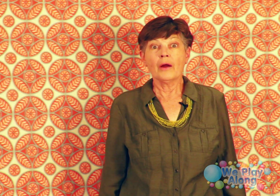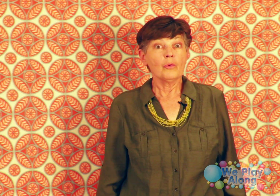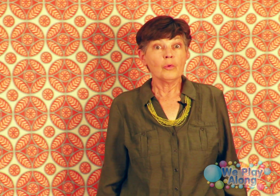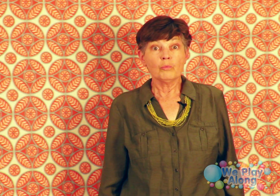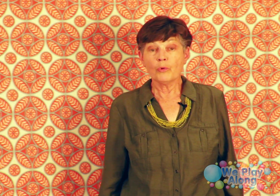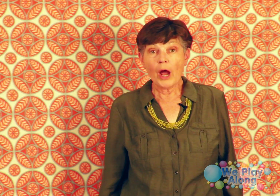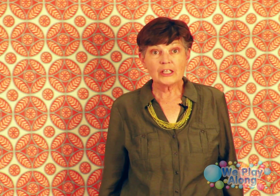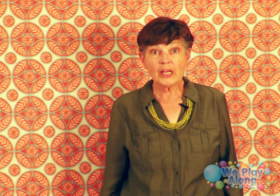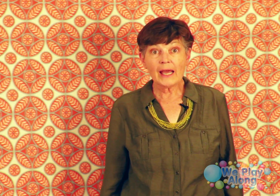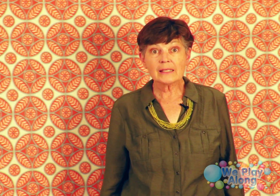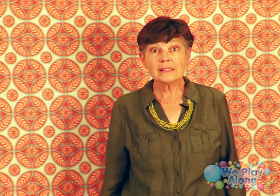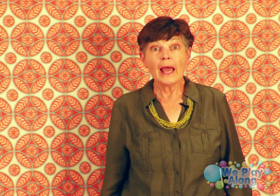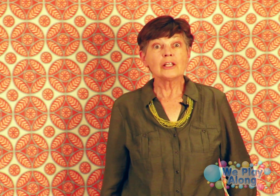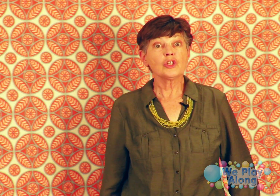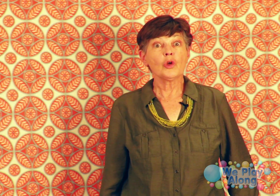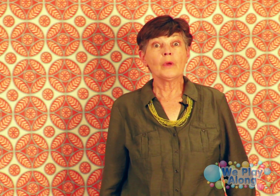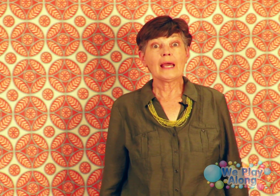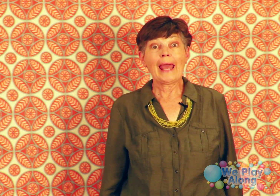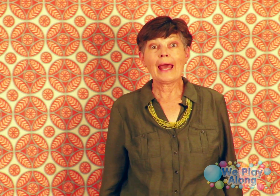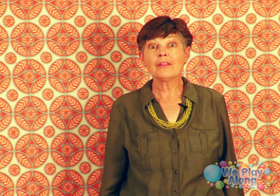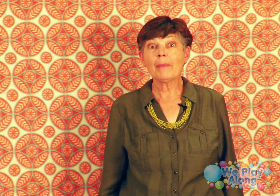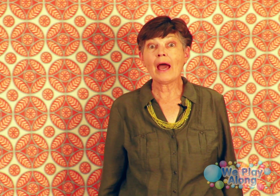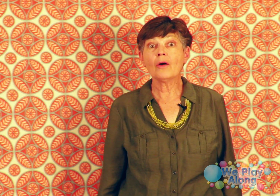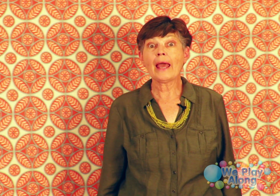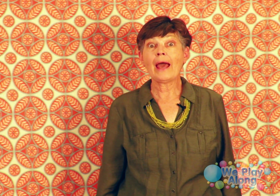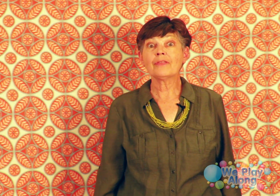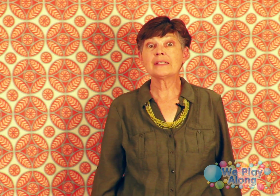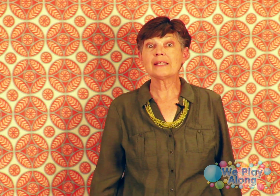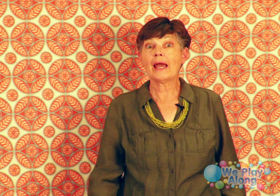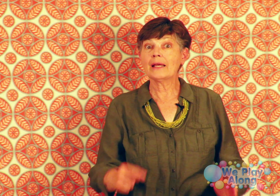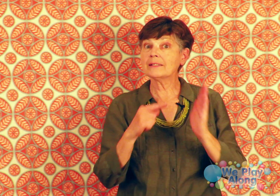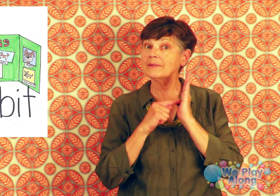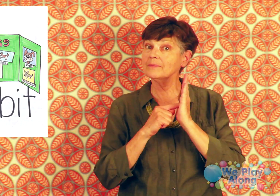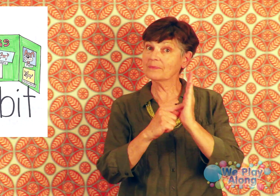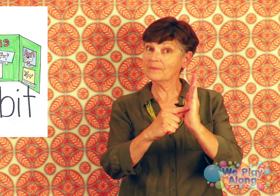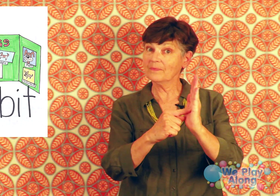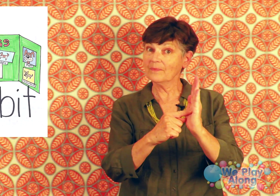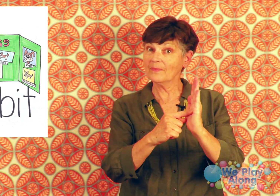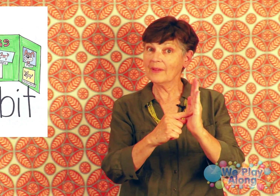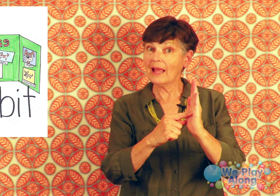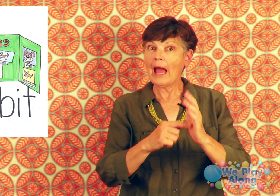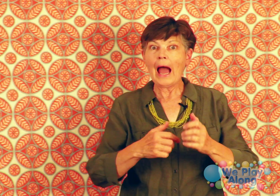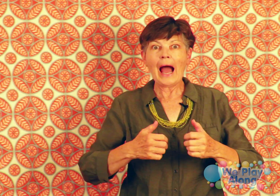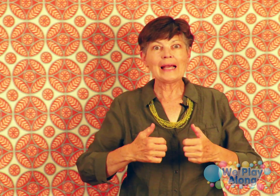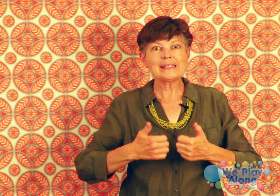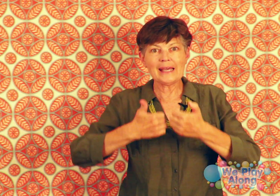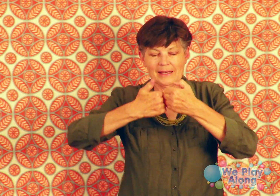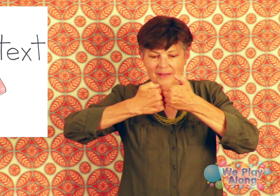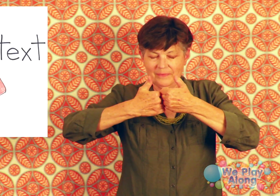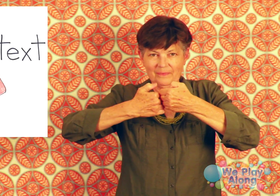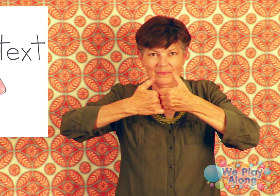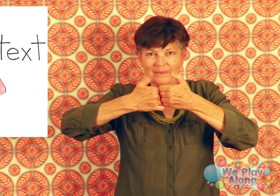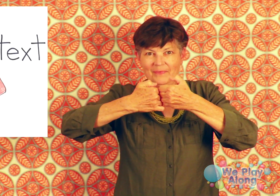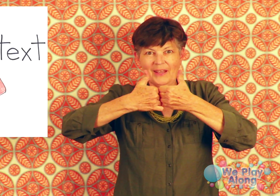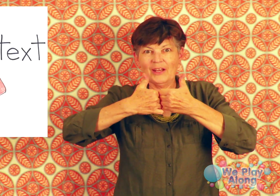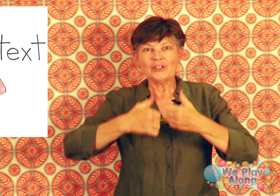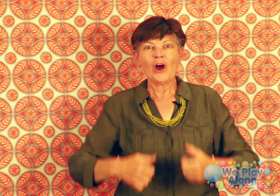our projects, so that we could hand them out at the science. I sent to all